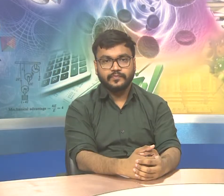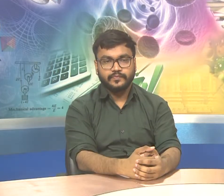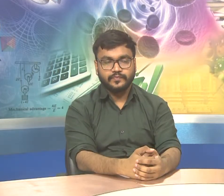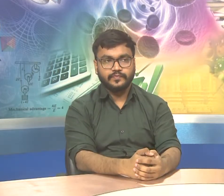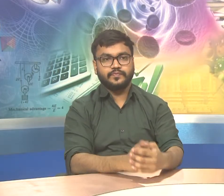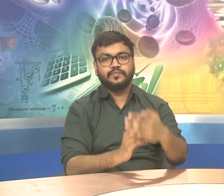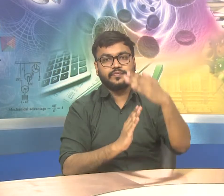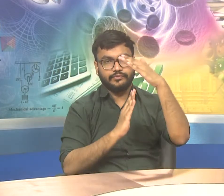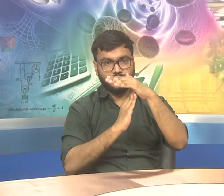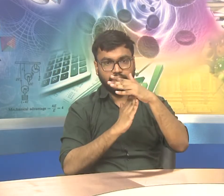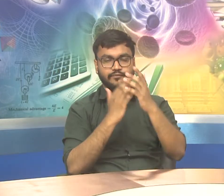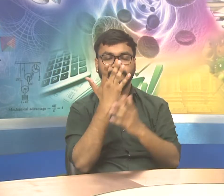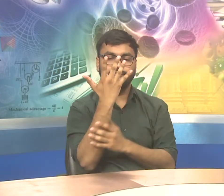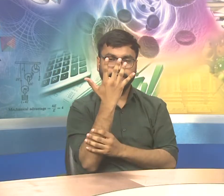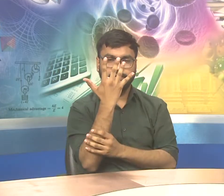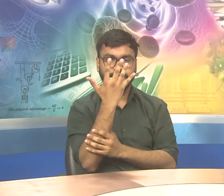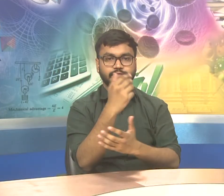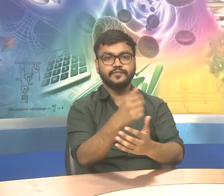work. Let's take a short break.